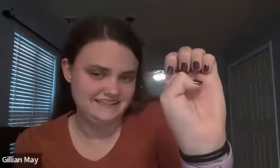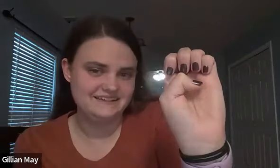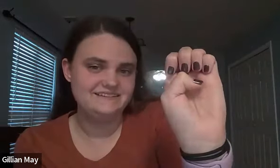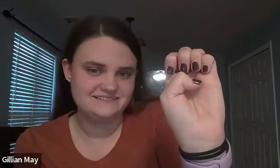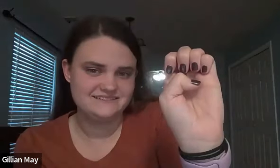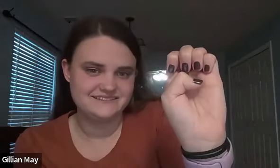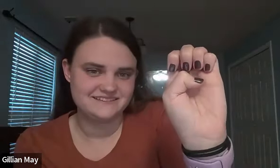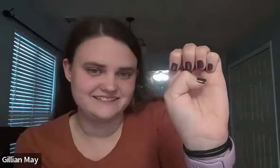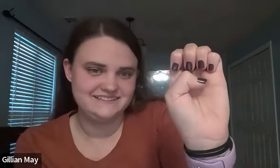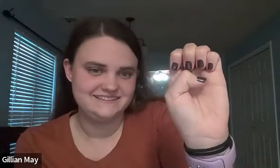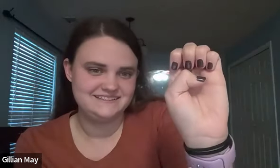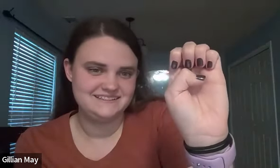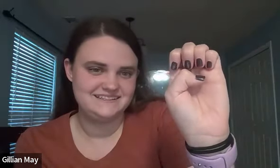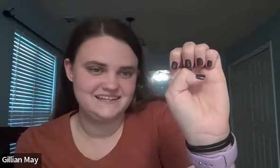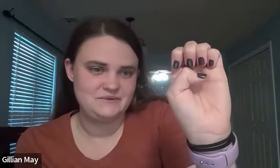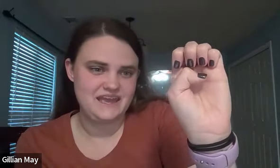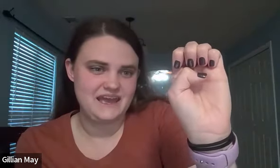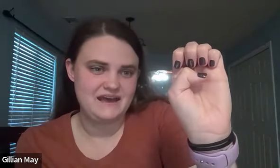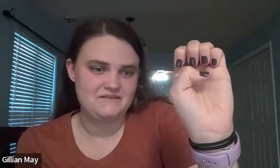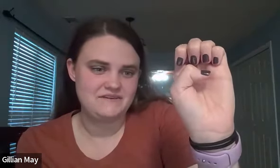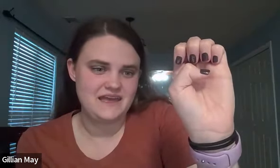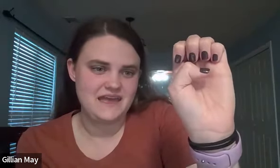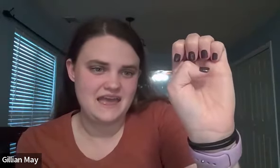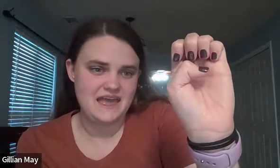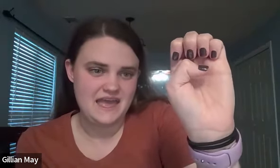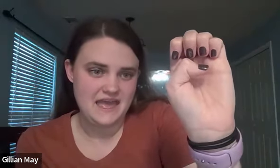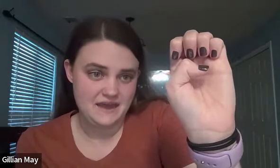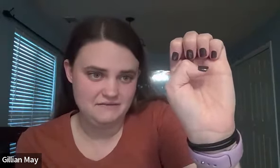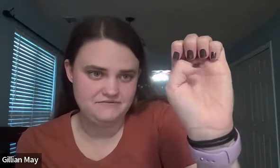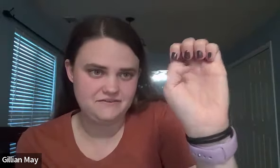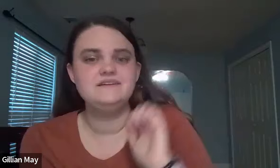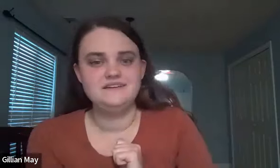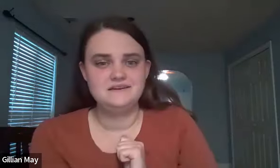E. Good. Then we have F.